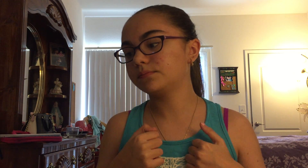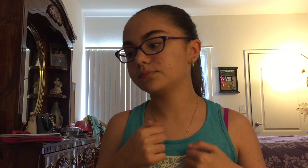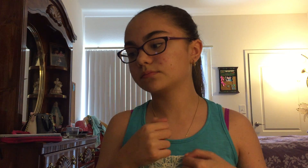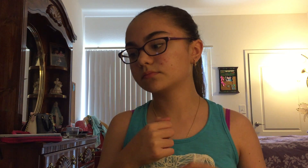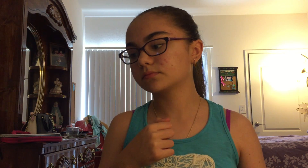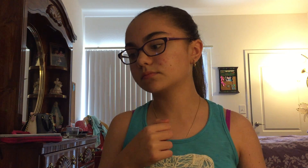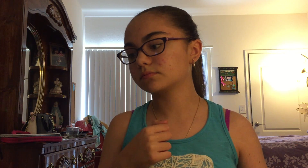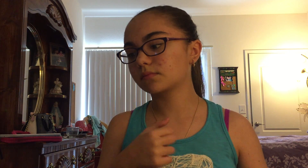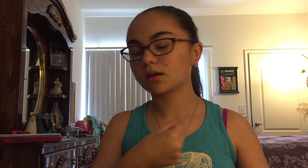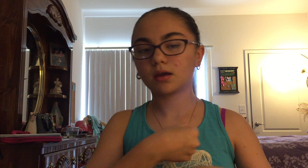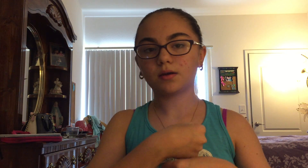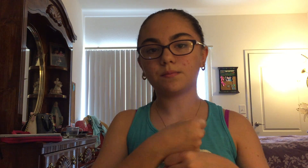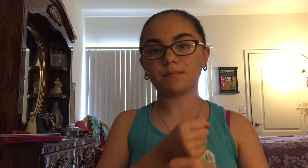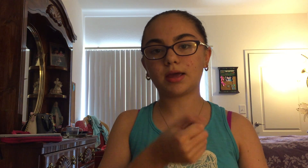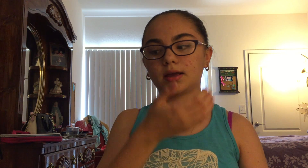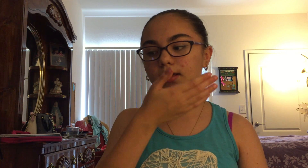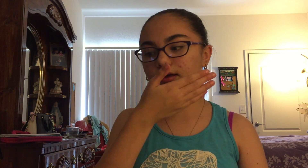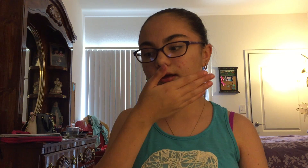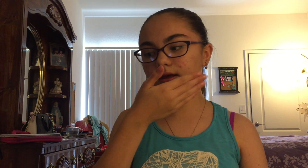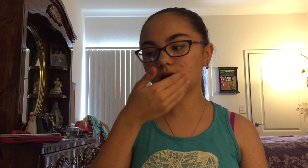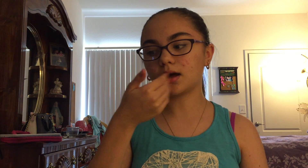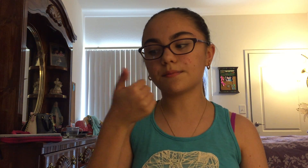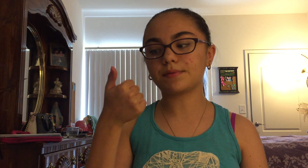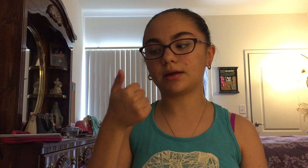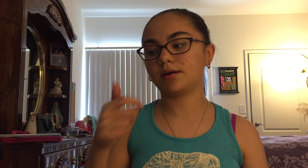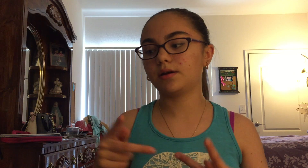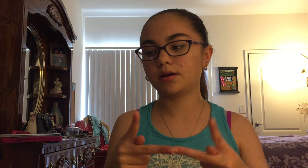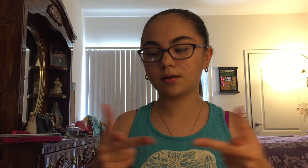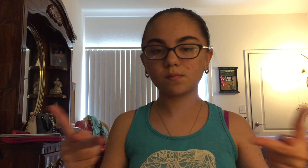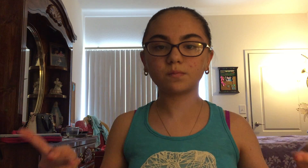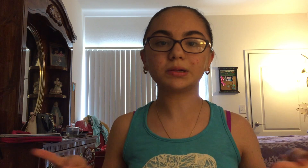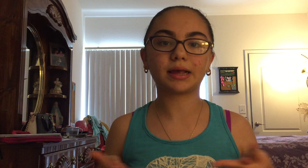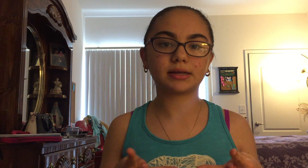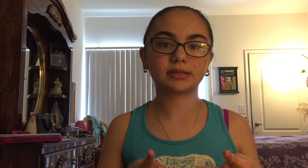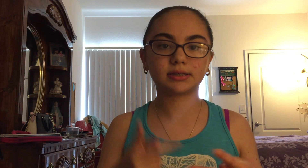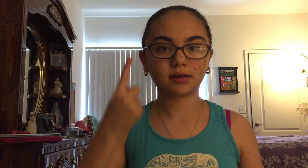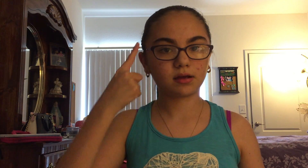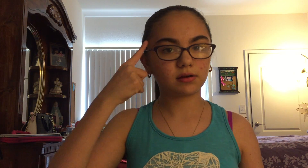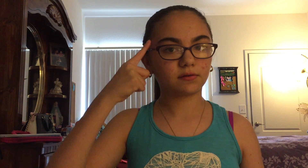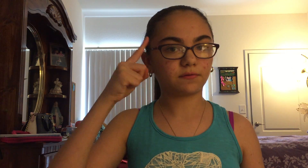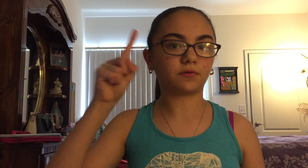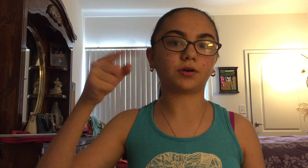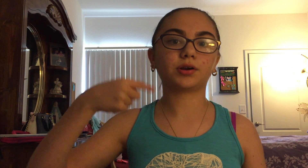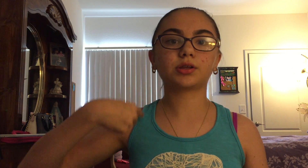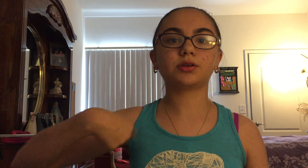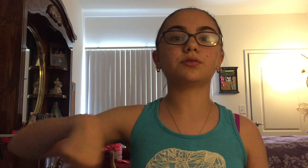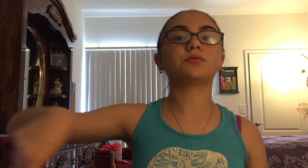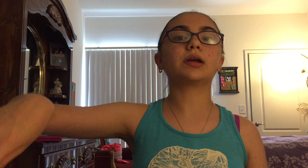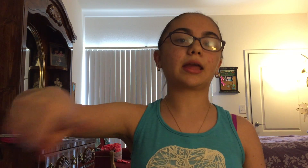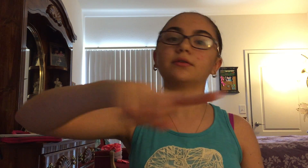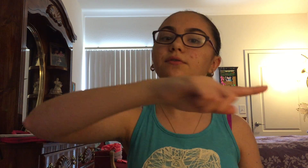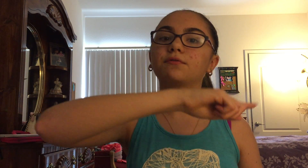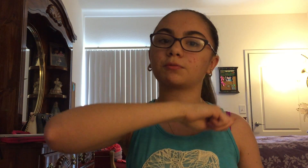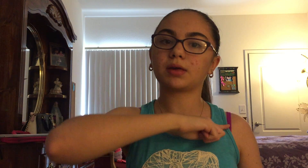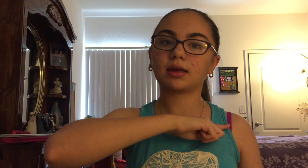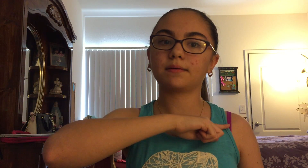make it a better place for you and for me